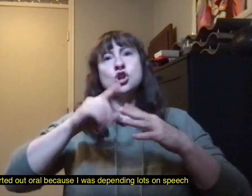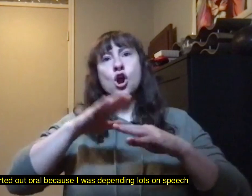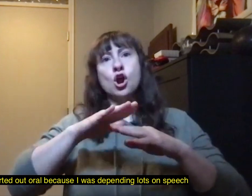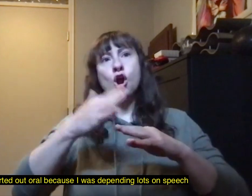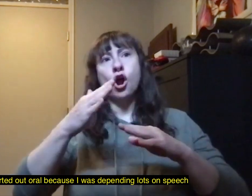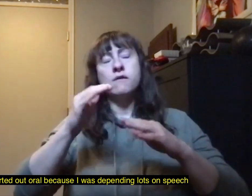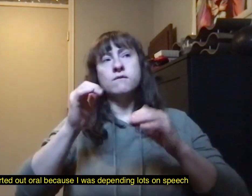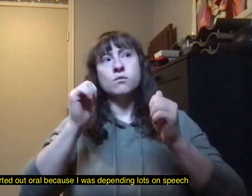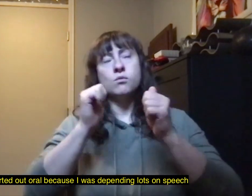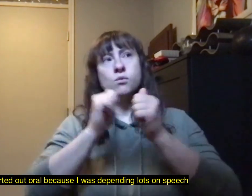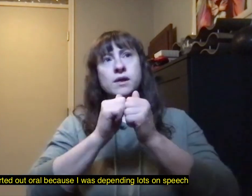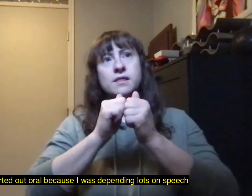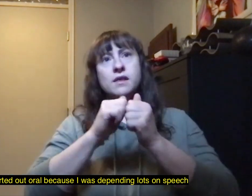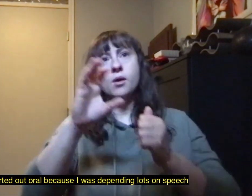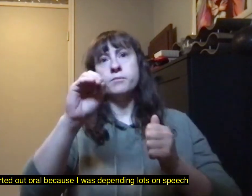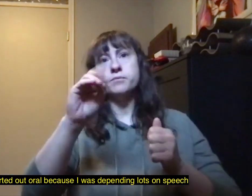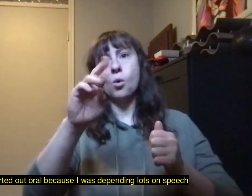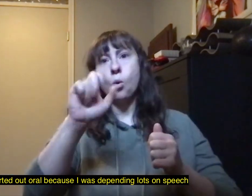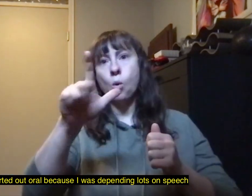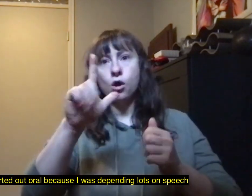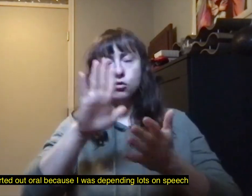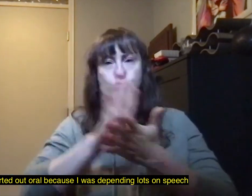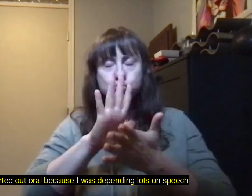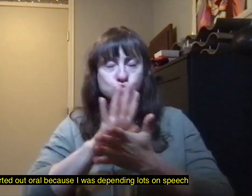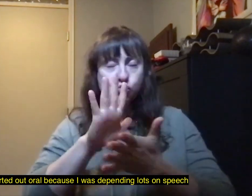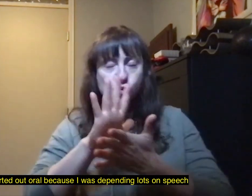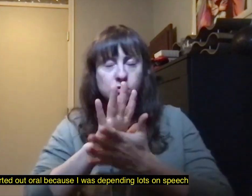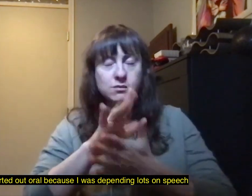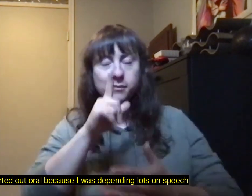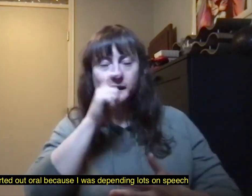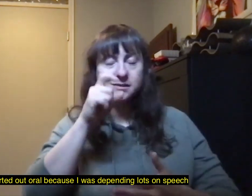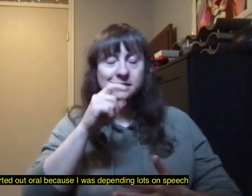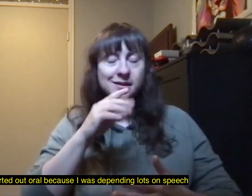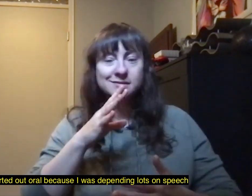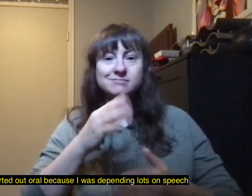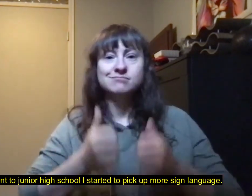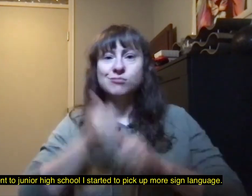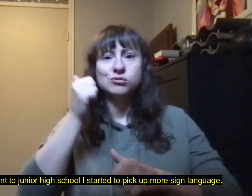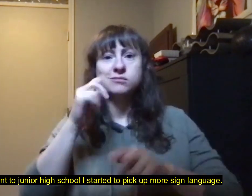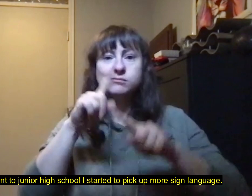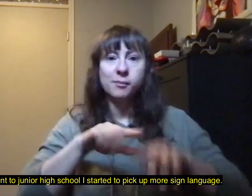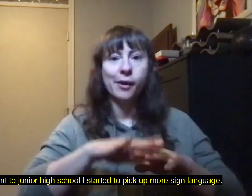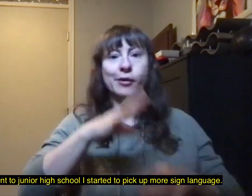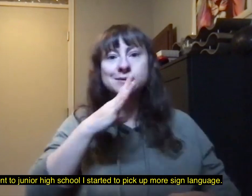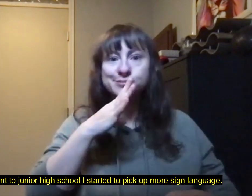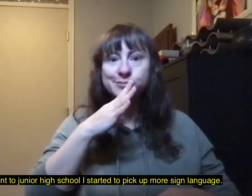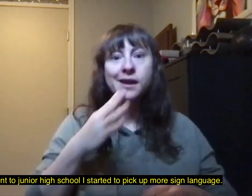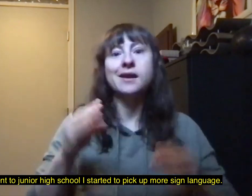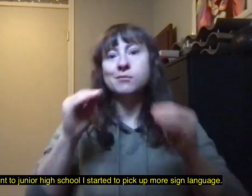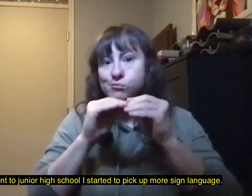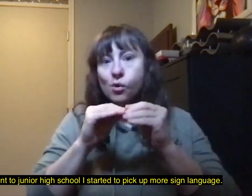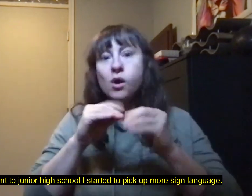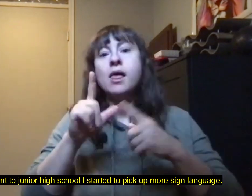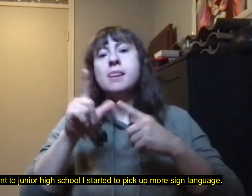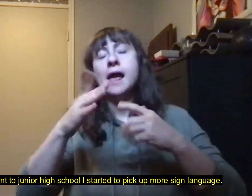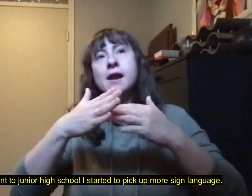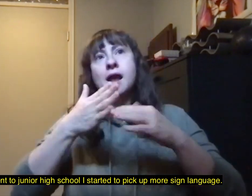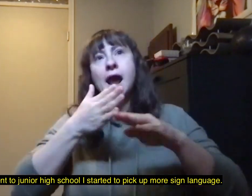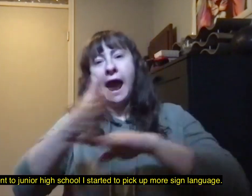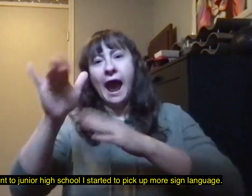I started out oral because I was depending lots on speech. But when I went to junior high school, I started